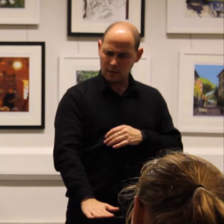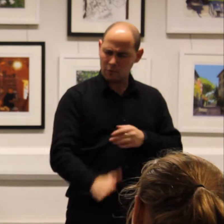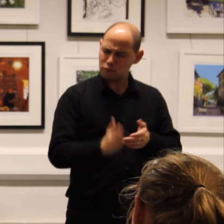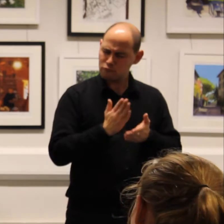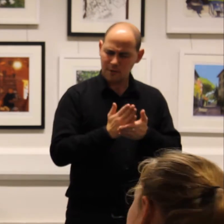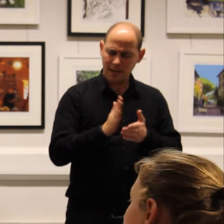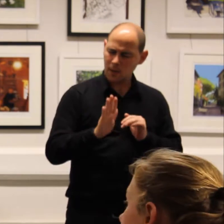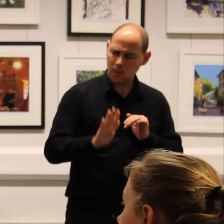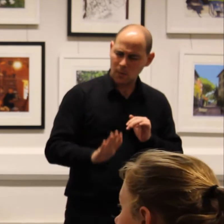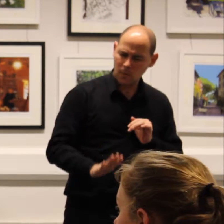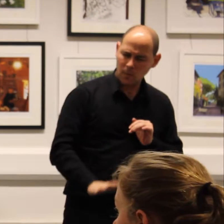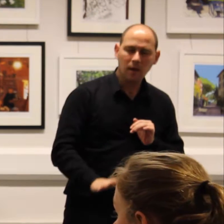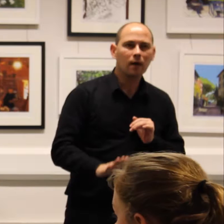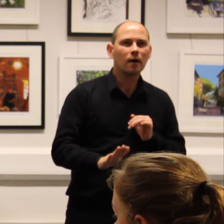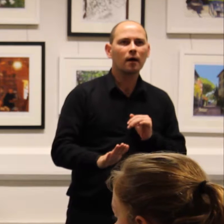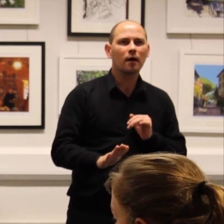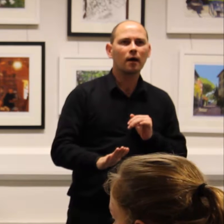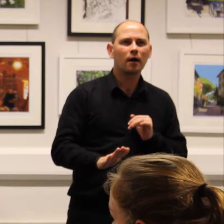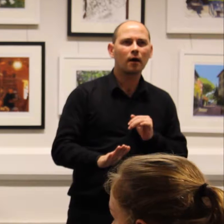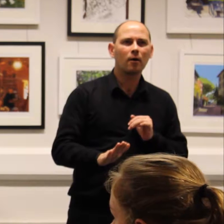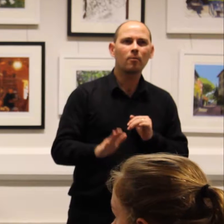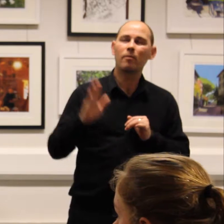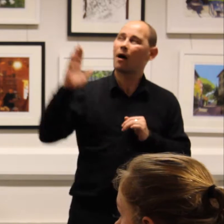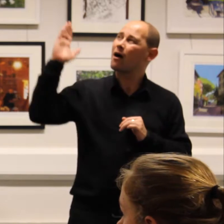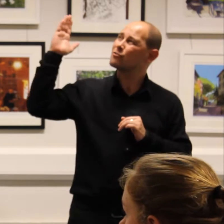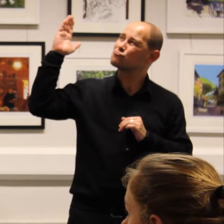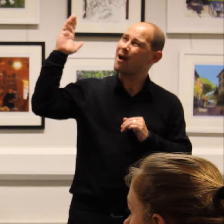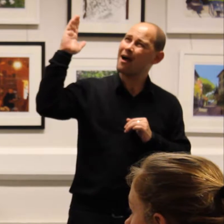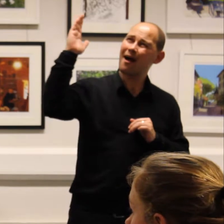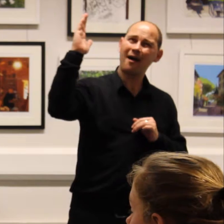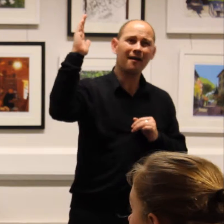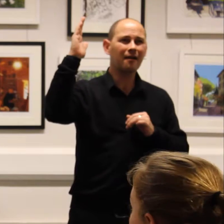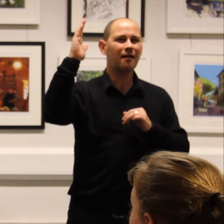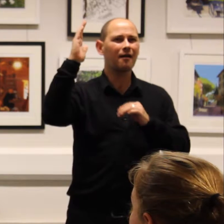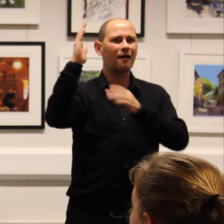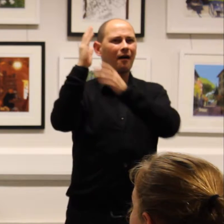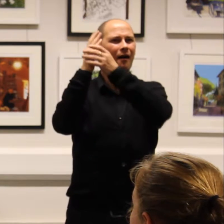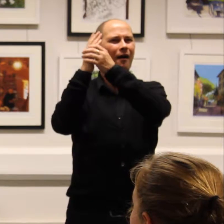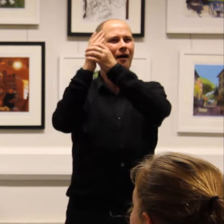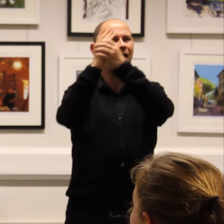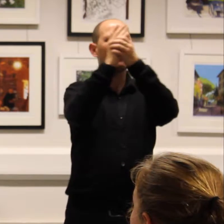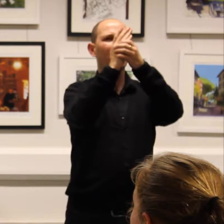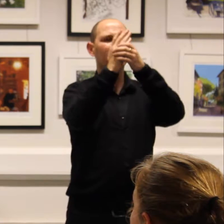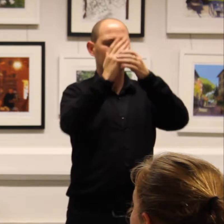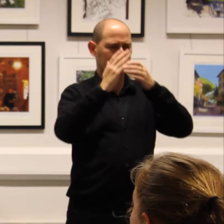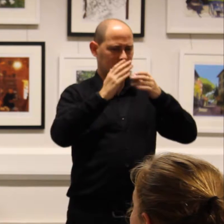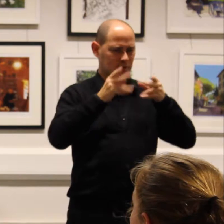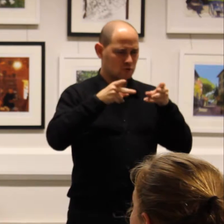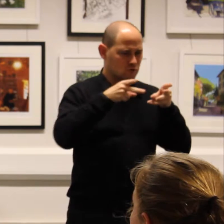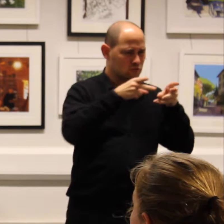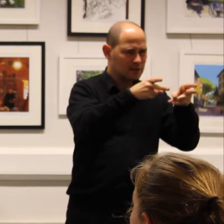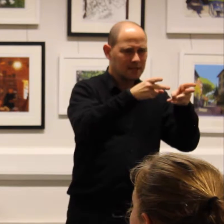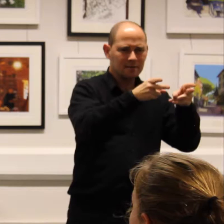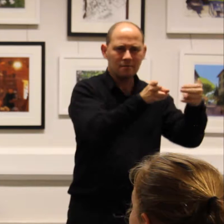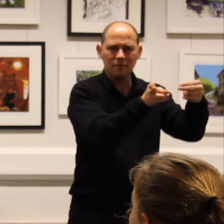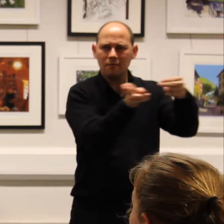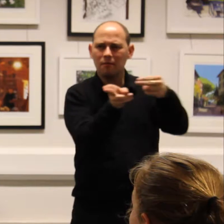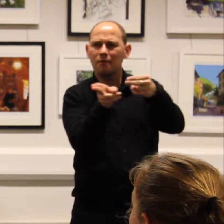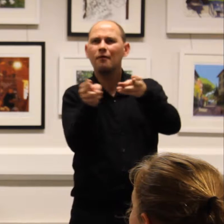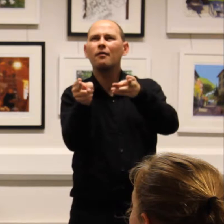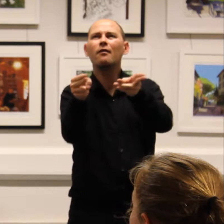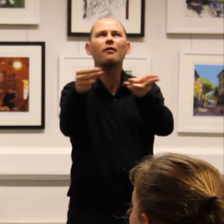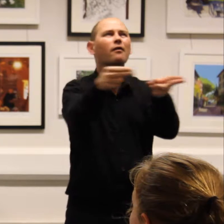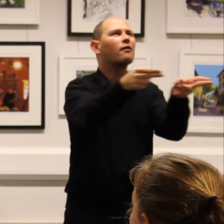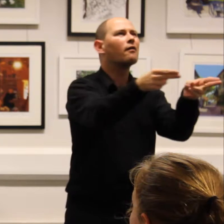the right size to be dragged by her arm along streets with angles leading down and signposts